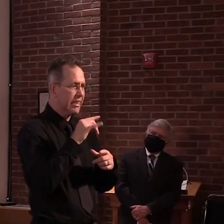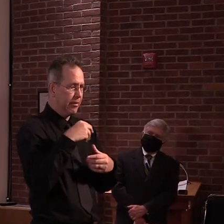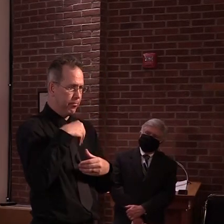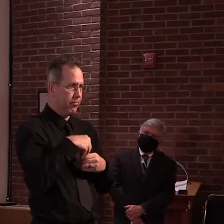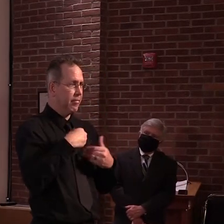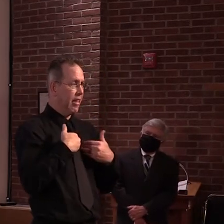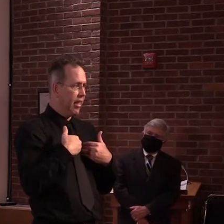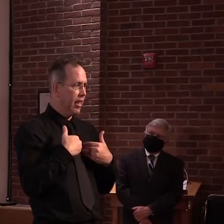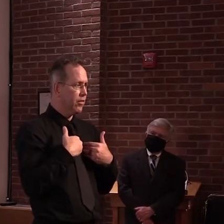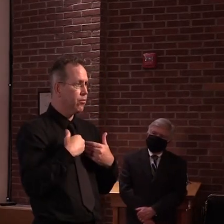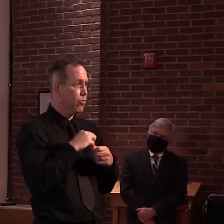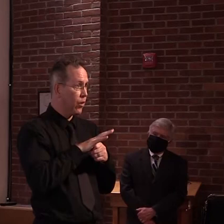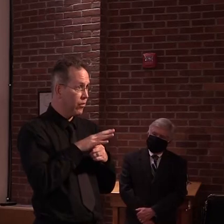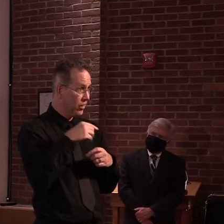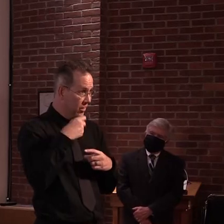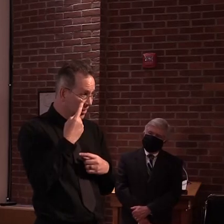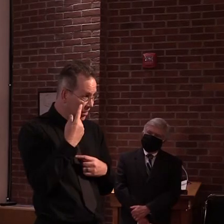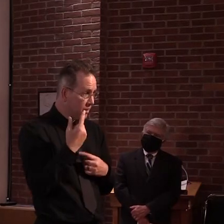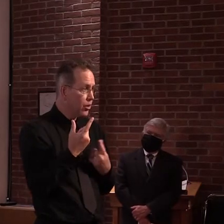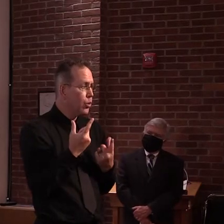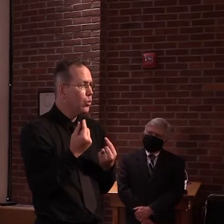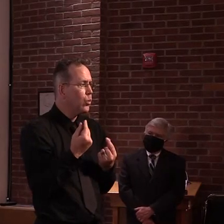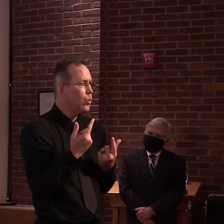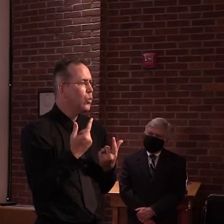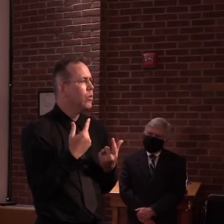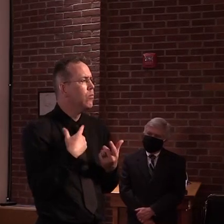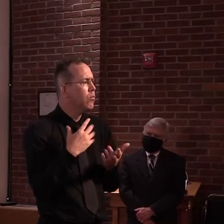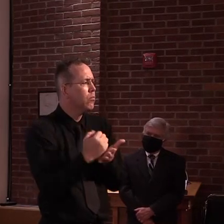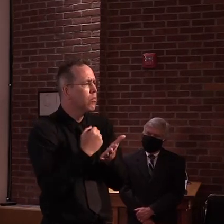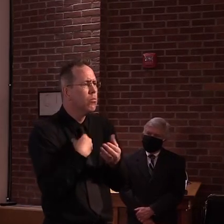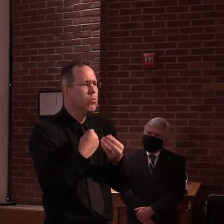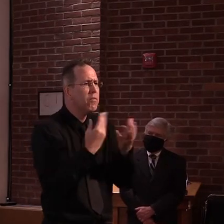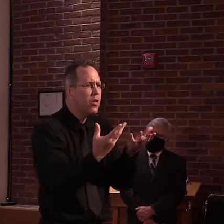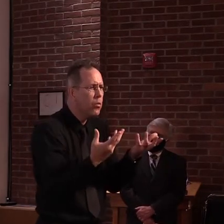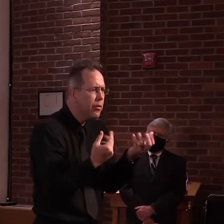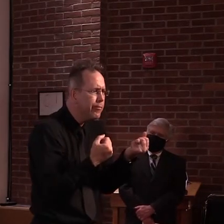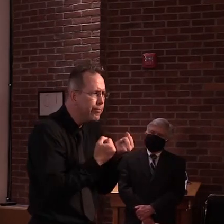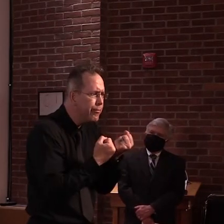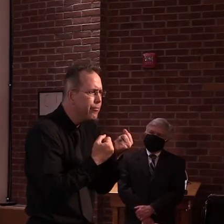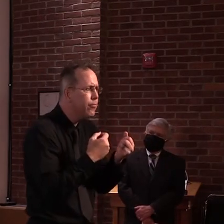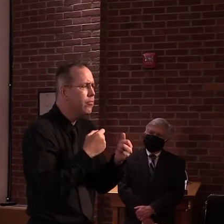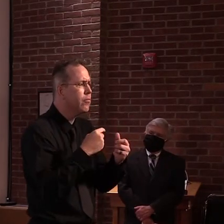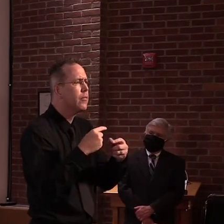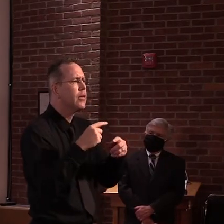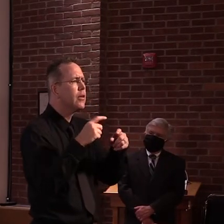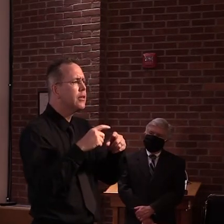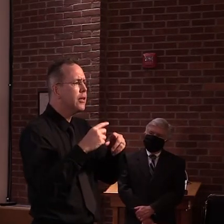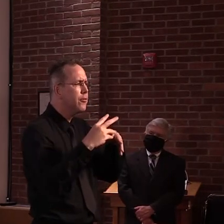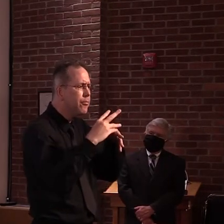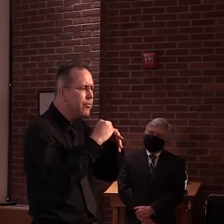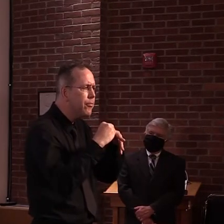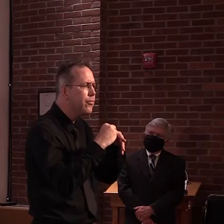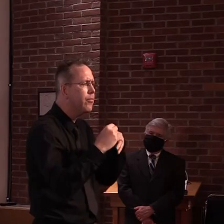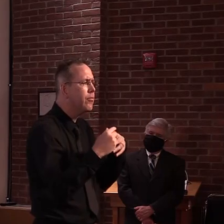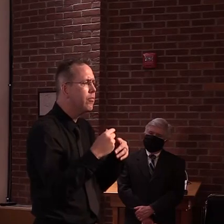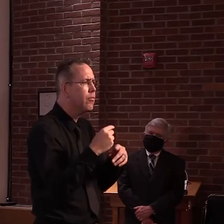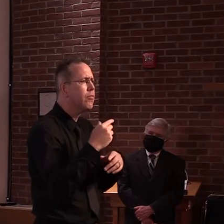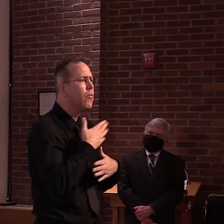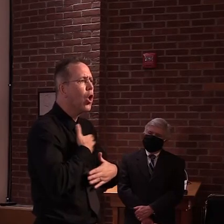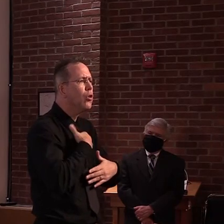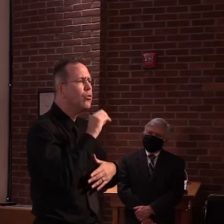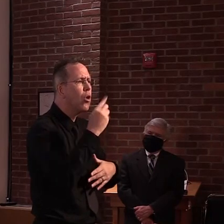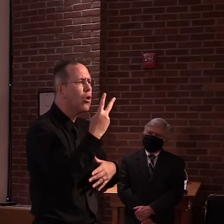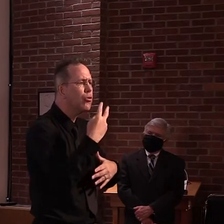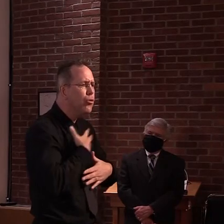we are providing you with what's called an oximeter, a simple device that you can put on your finger